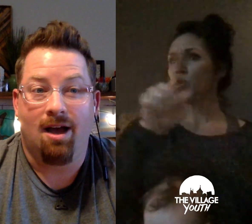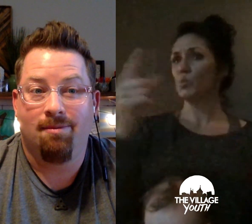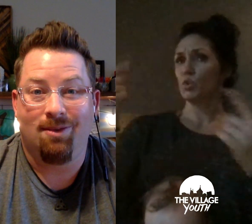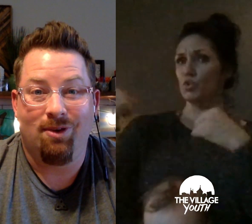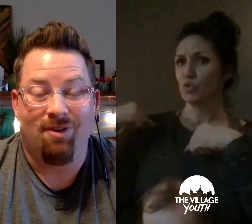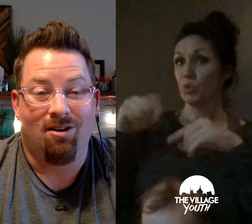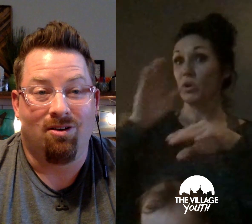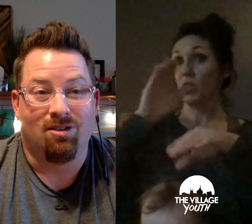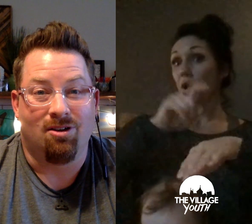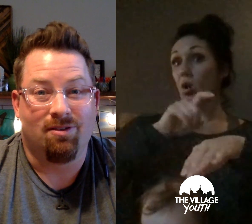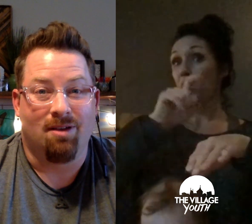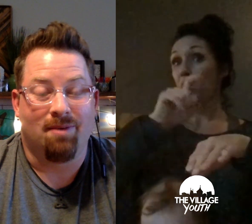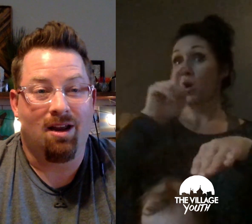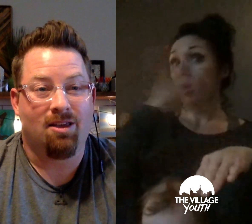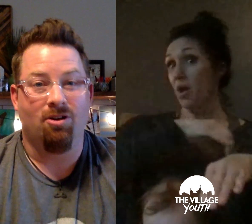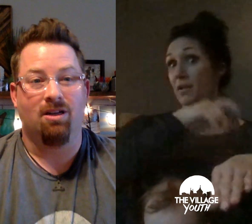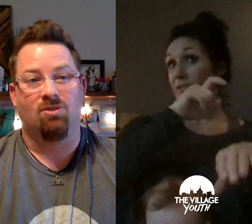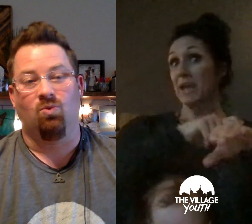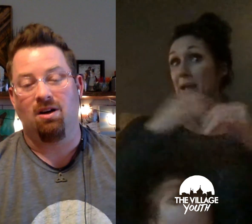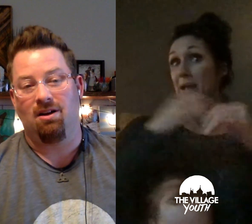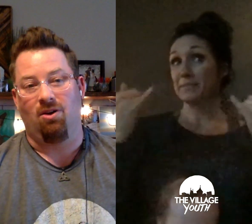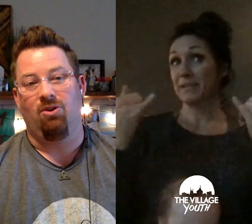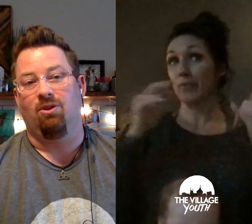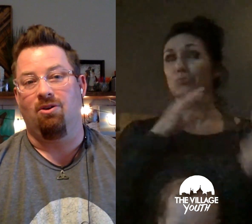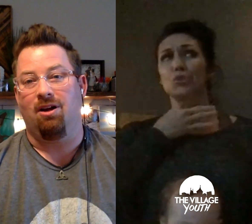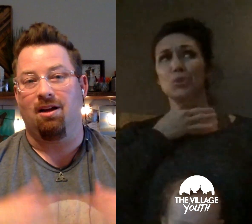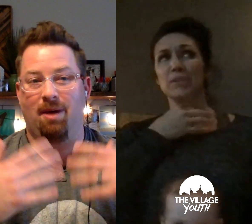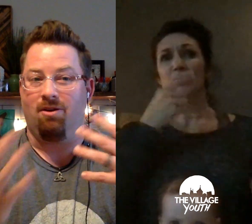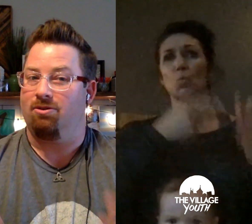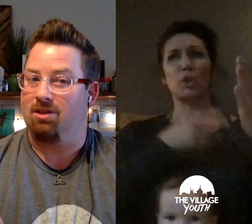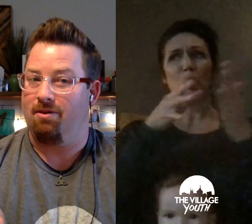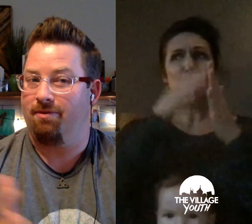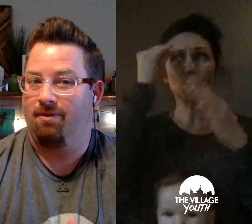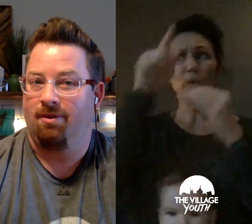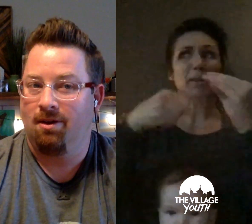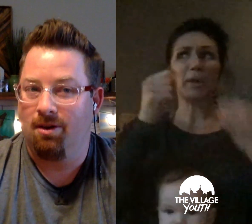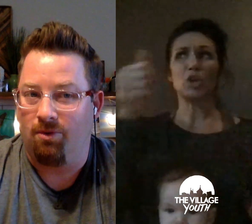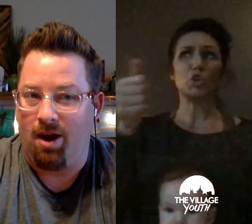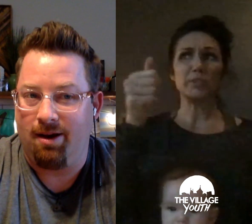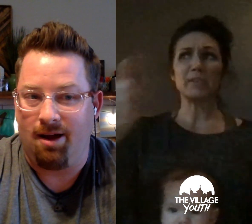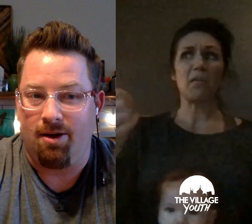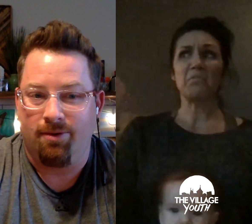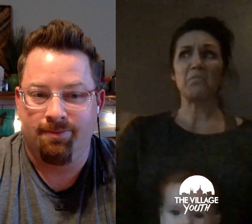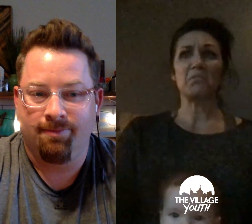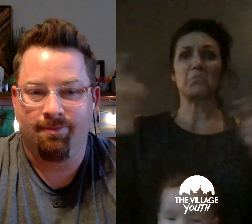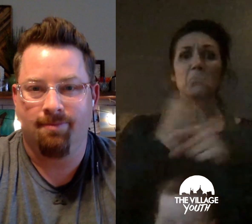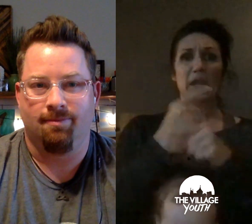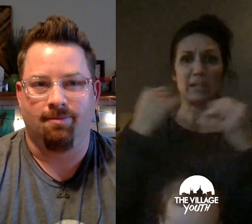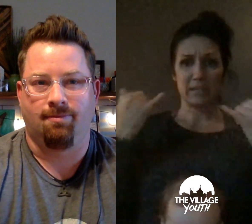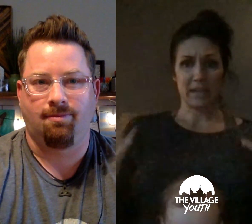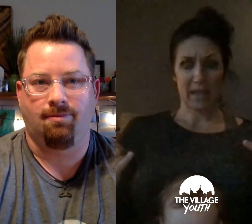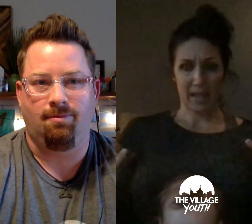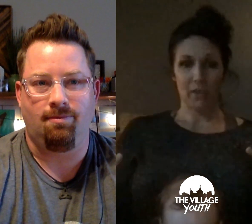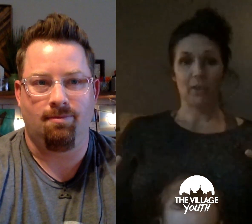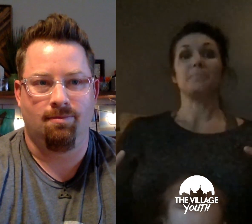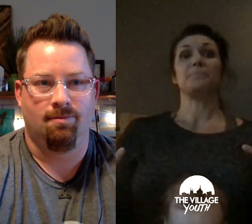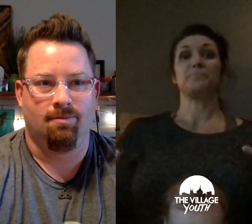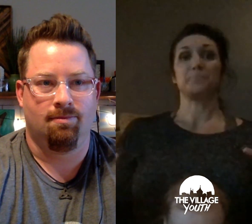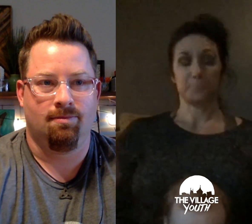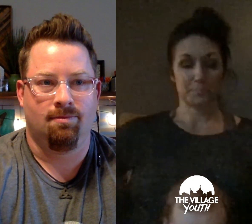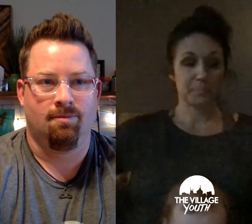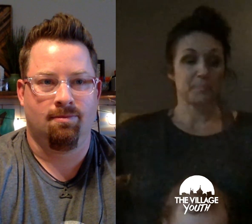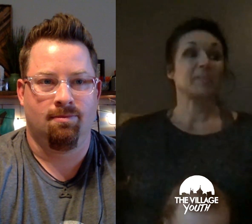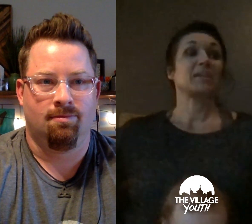odd times that we find ourselves. I'm kind of curious, what are you learning about yourself right now? Listen,